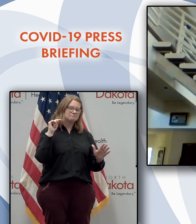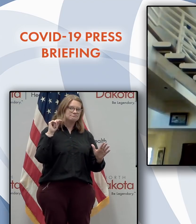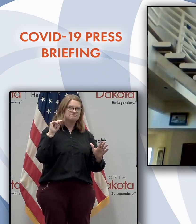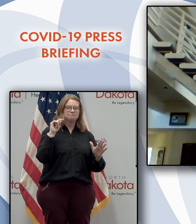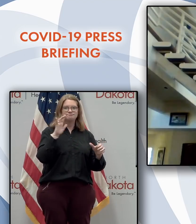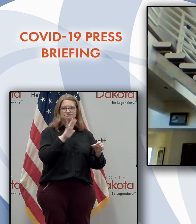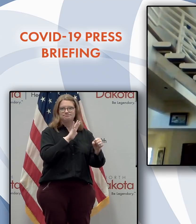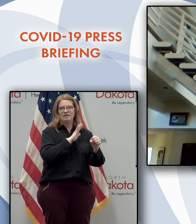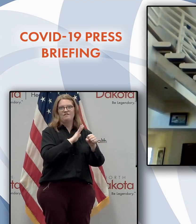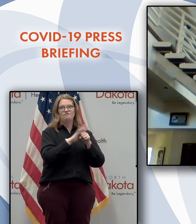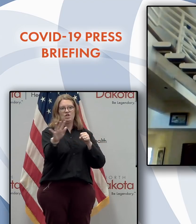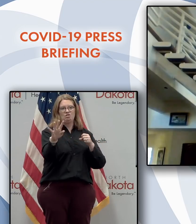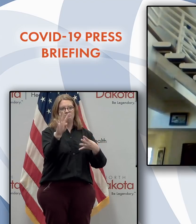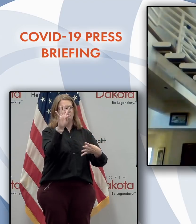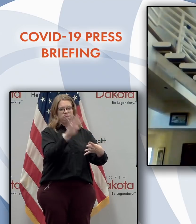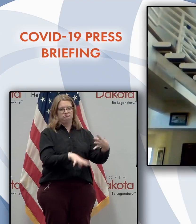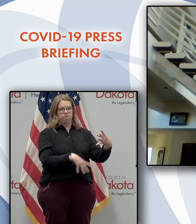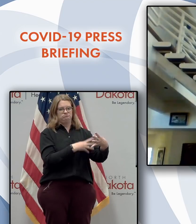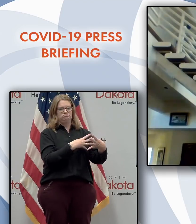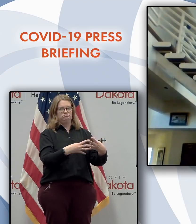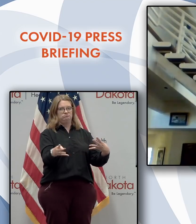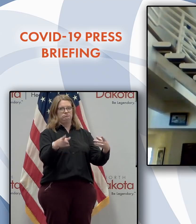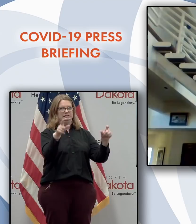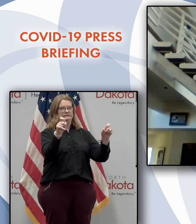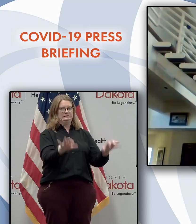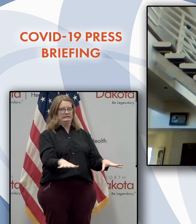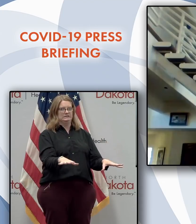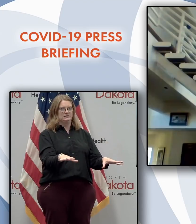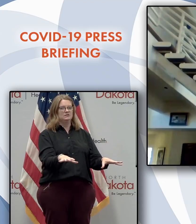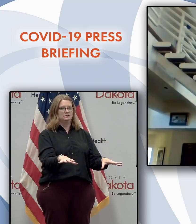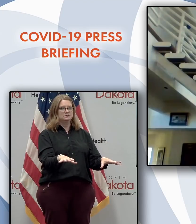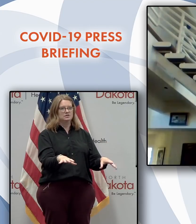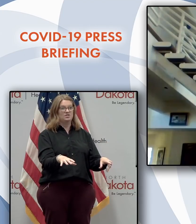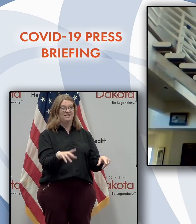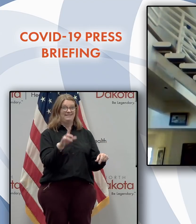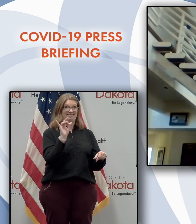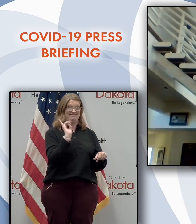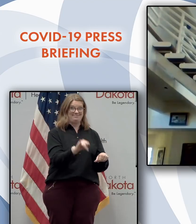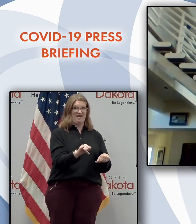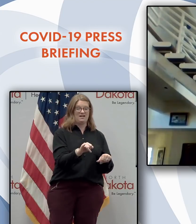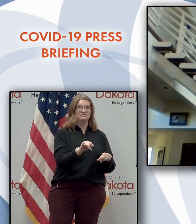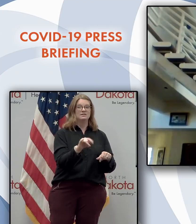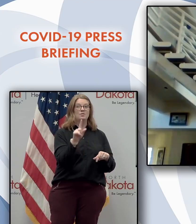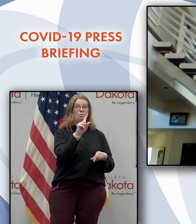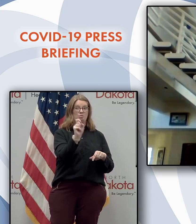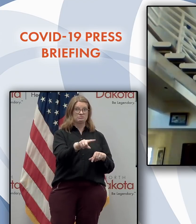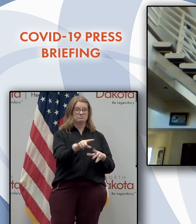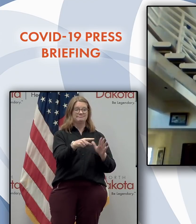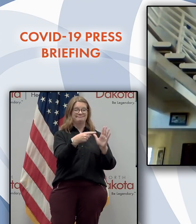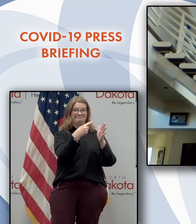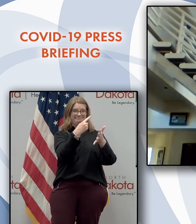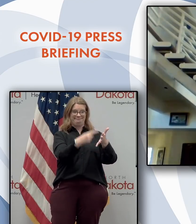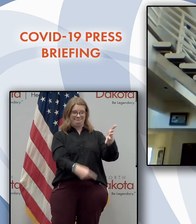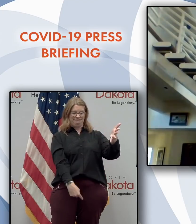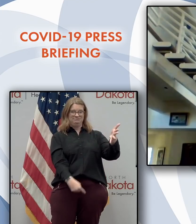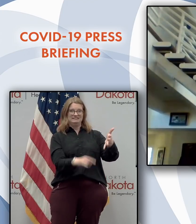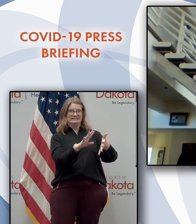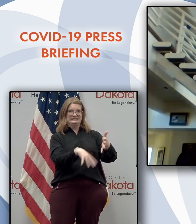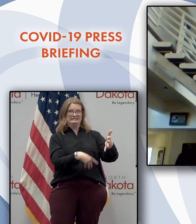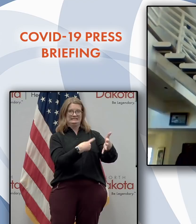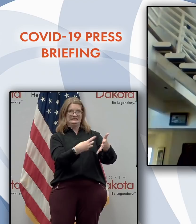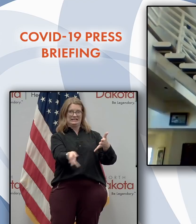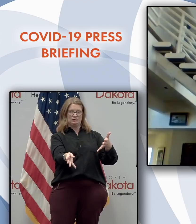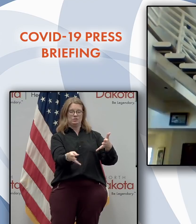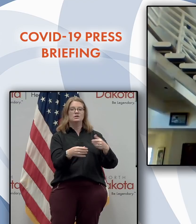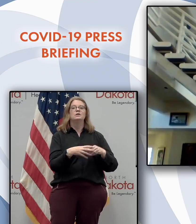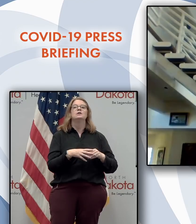testing, so that the very thing that you raise will be able to be addressed. That we're going to try to